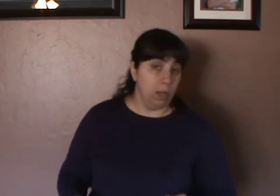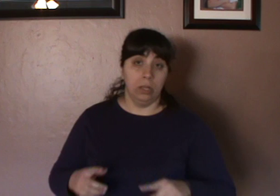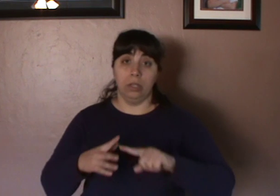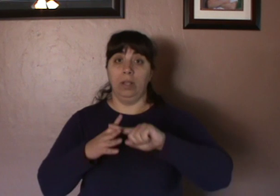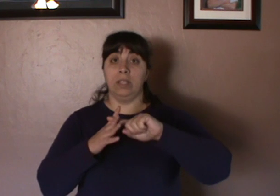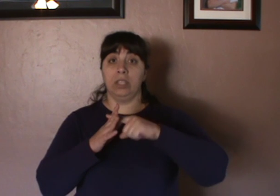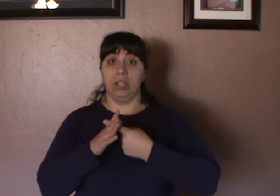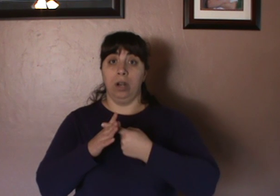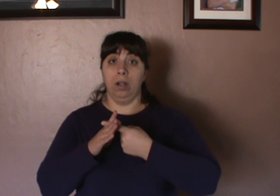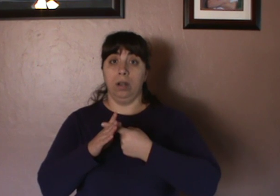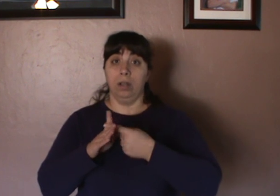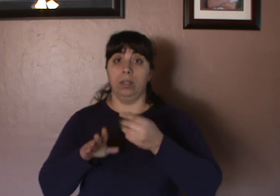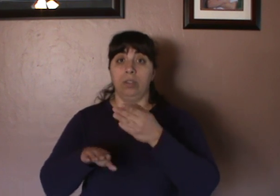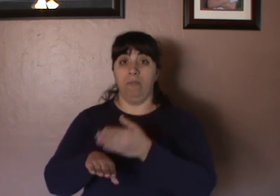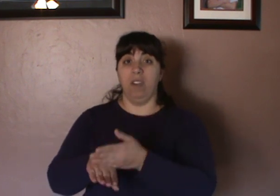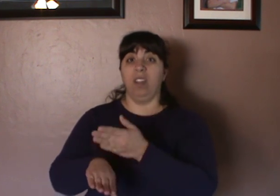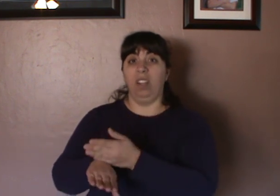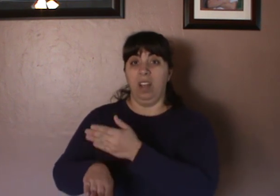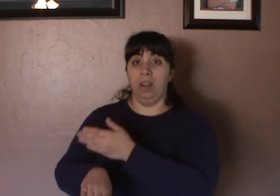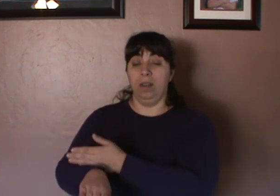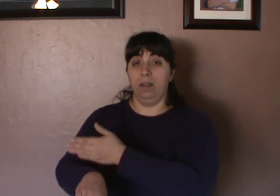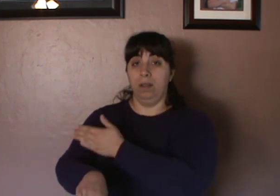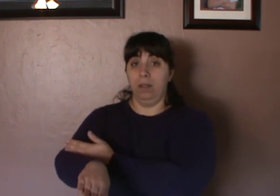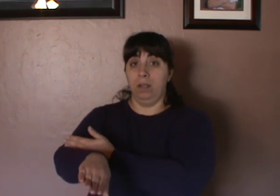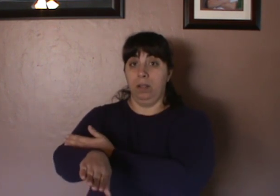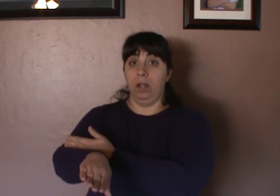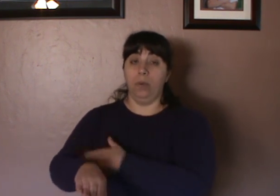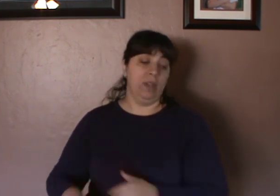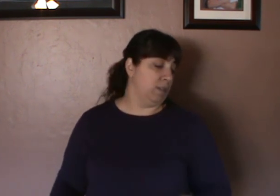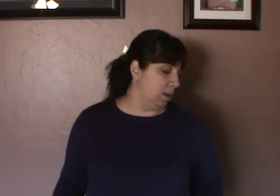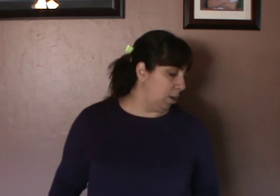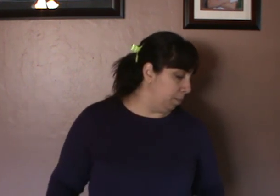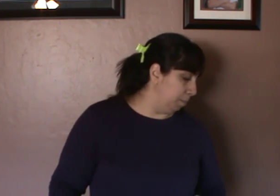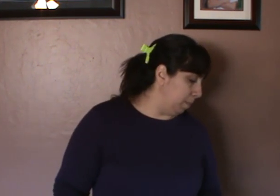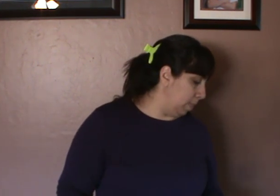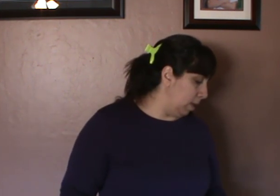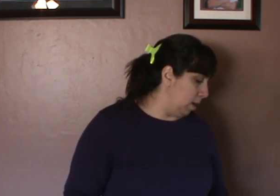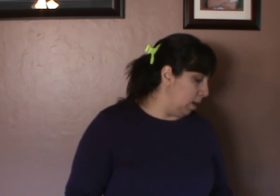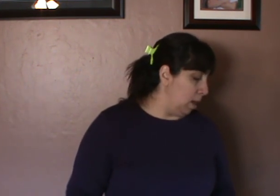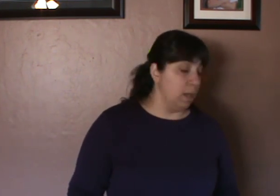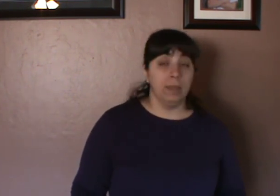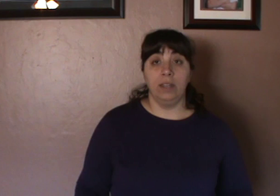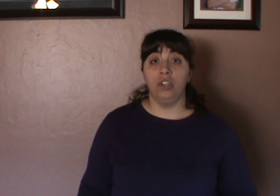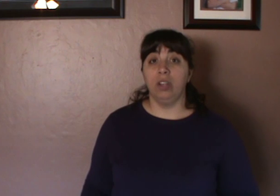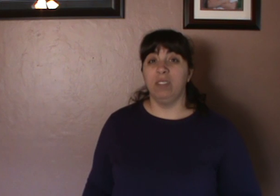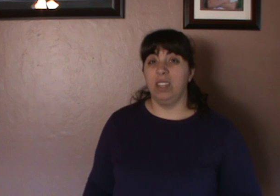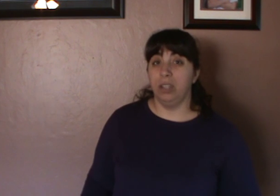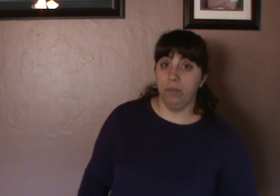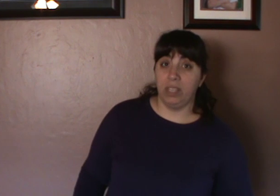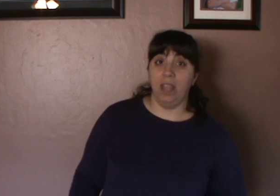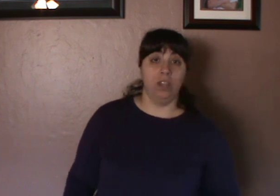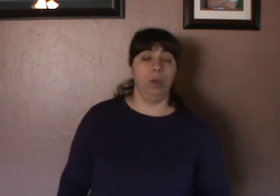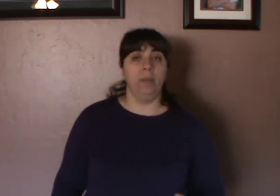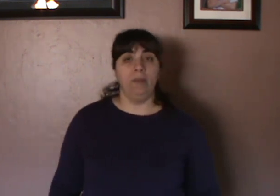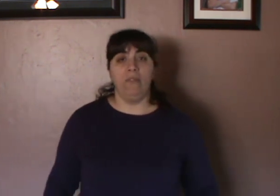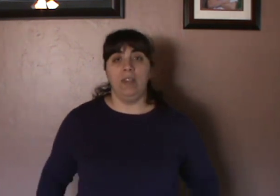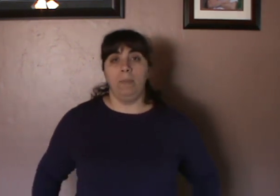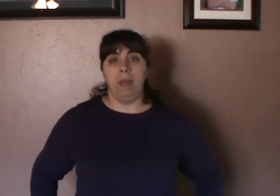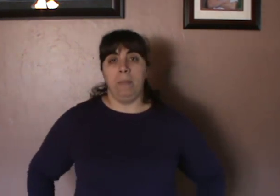So let's start, because you've got a lot, long ways to go. Then she goes into saying, don't be offended by my